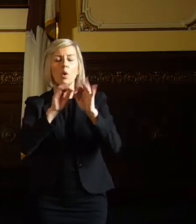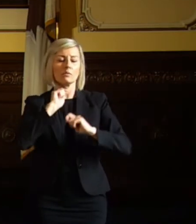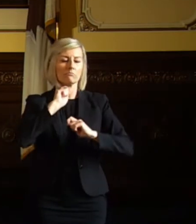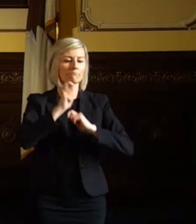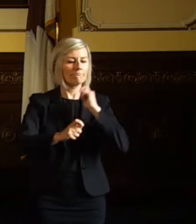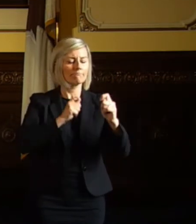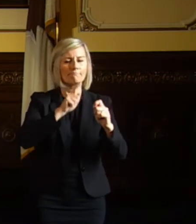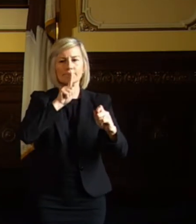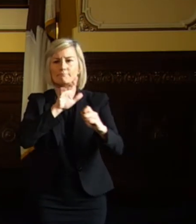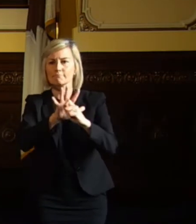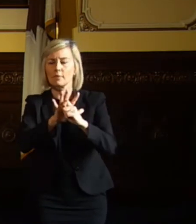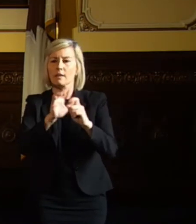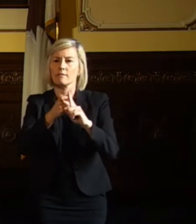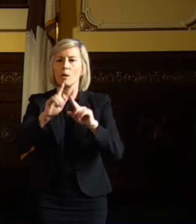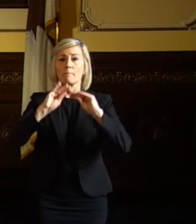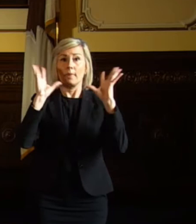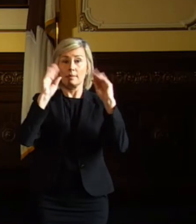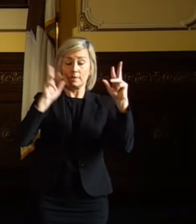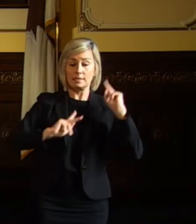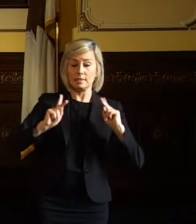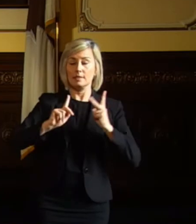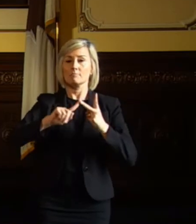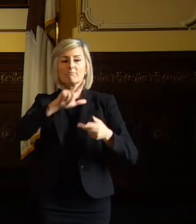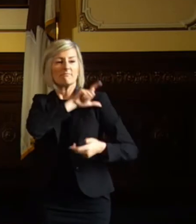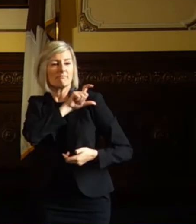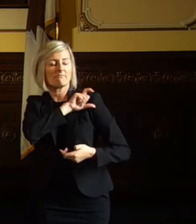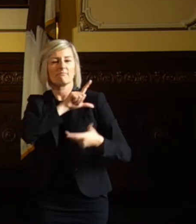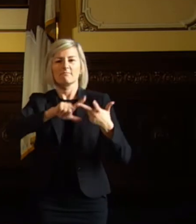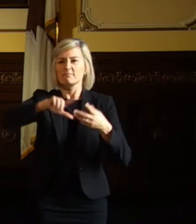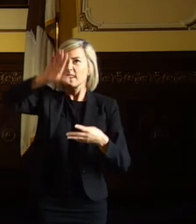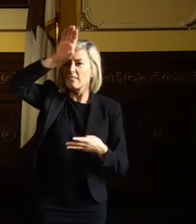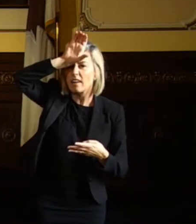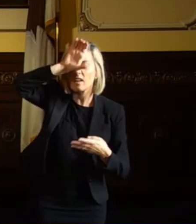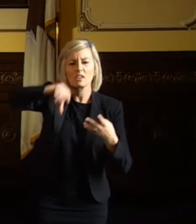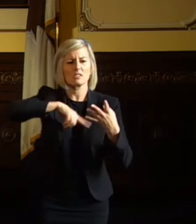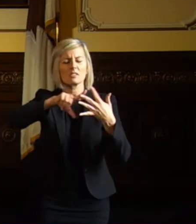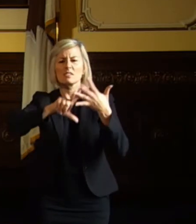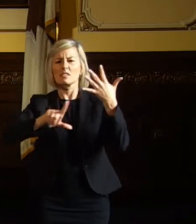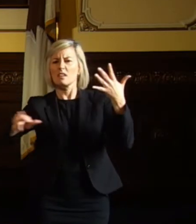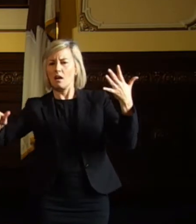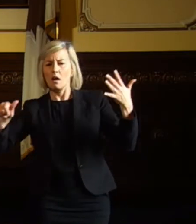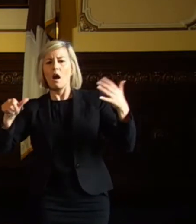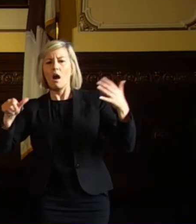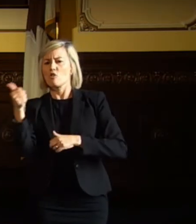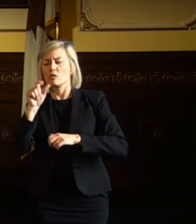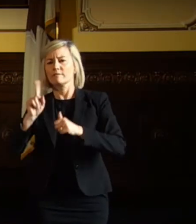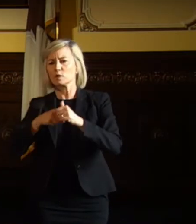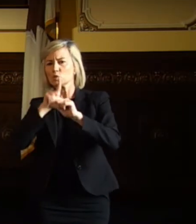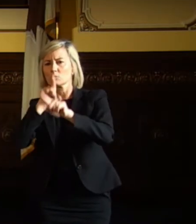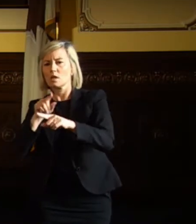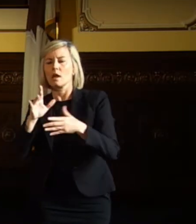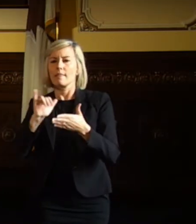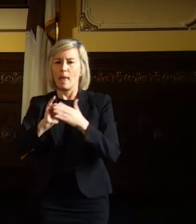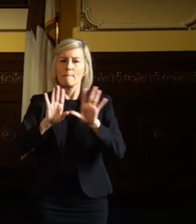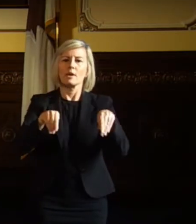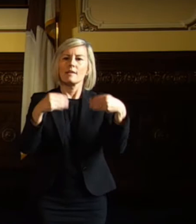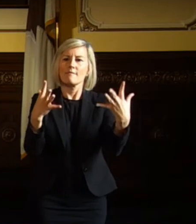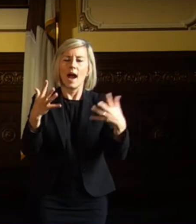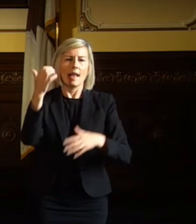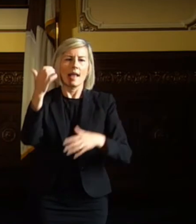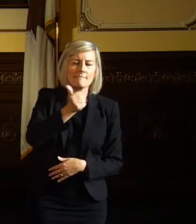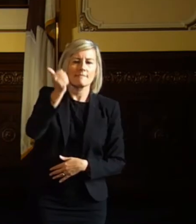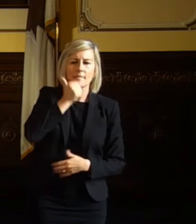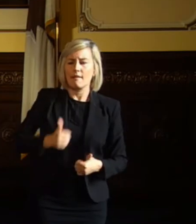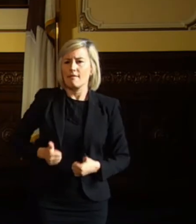and dedication of the paramedics, police, firefighters, and other first responders who provide day-to-day